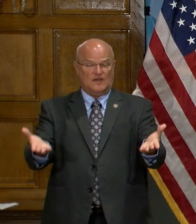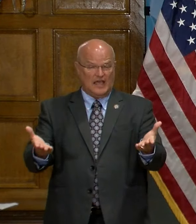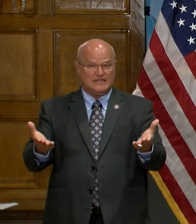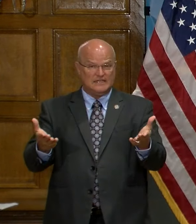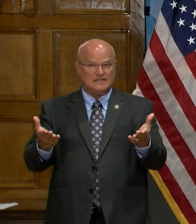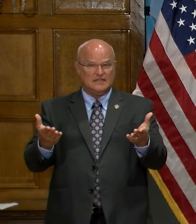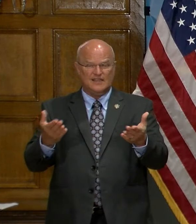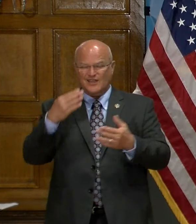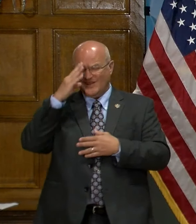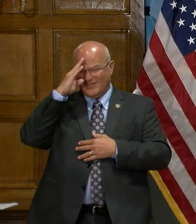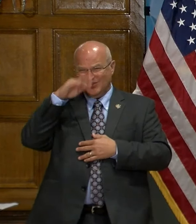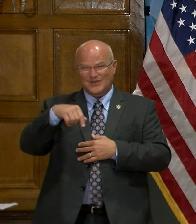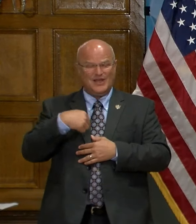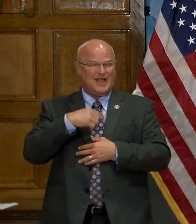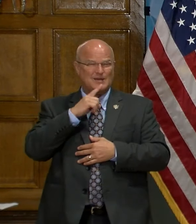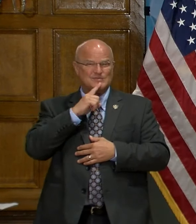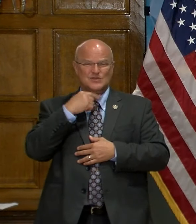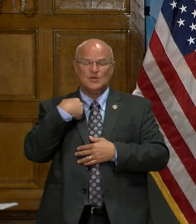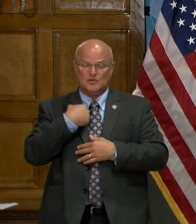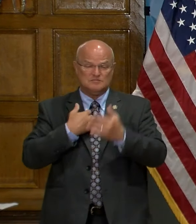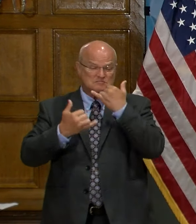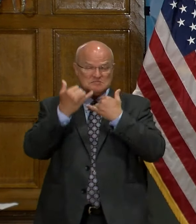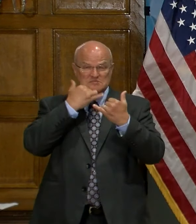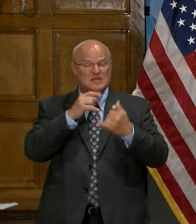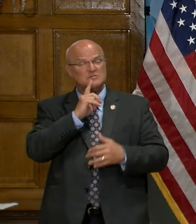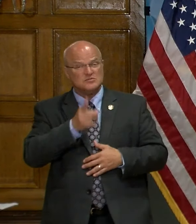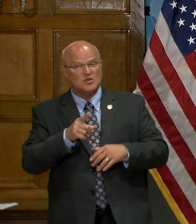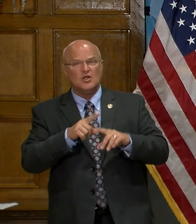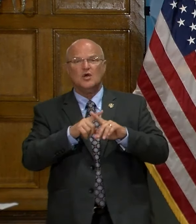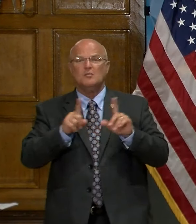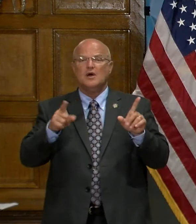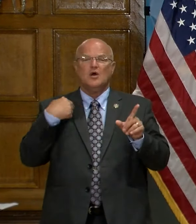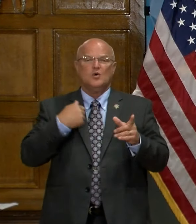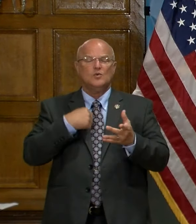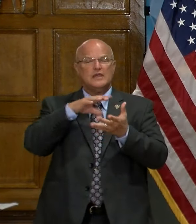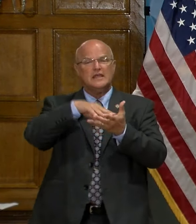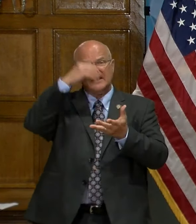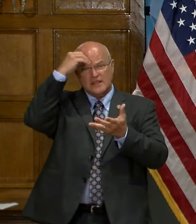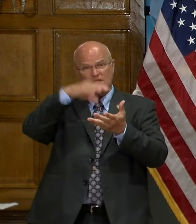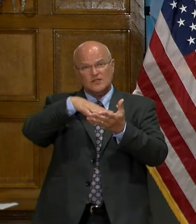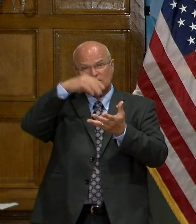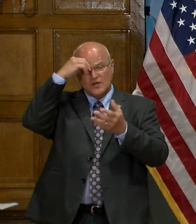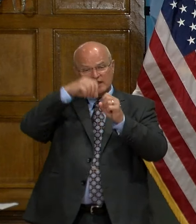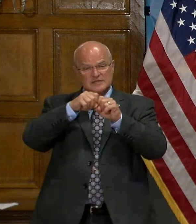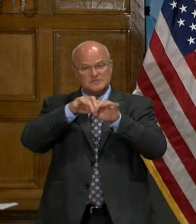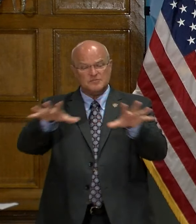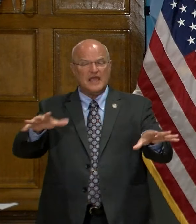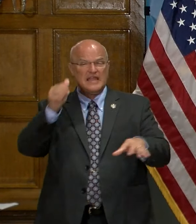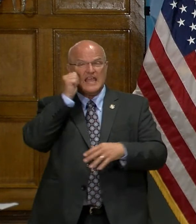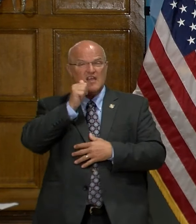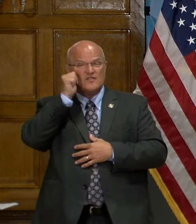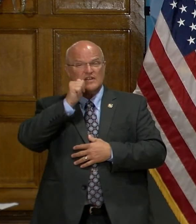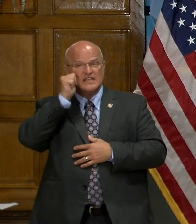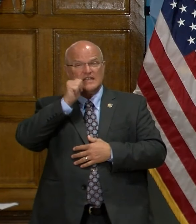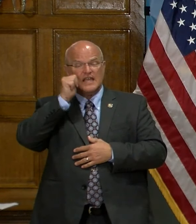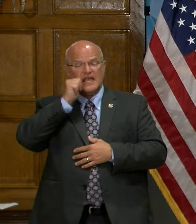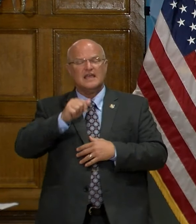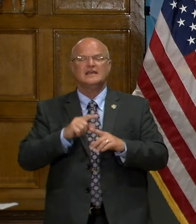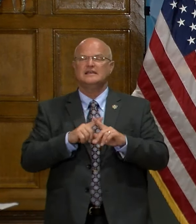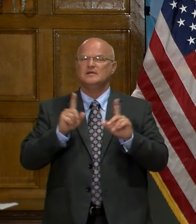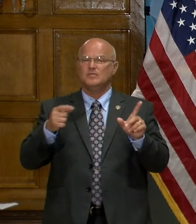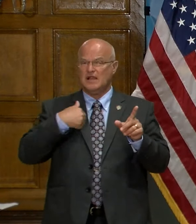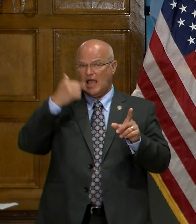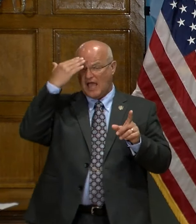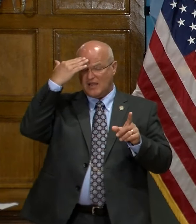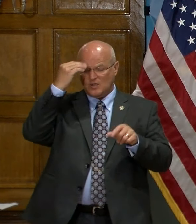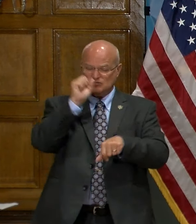there. I'm sure we make mistakes along the way because we learn about this pandemic day after day. But I